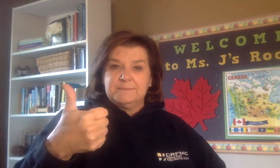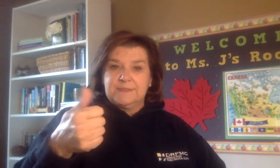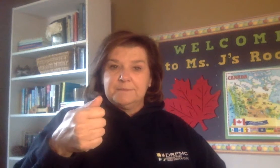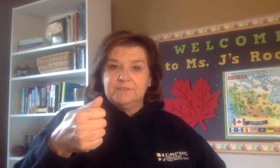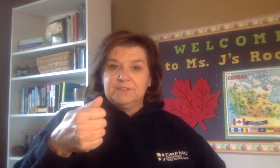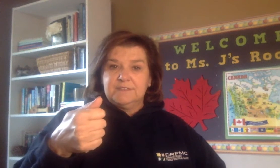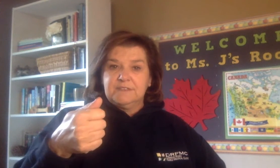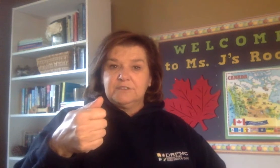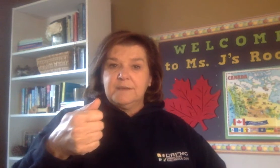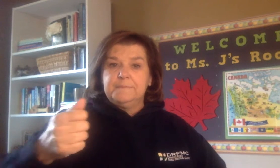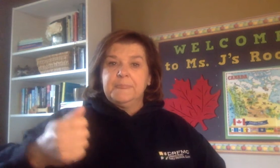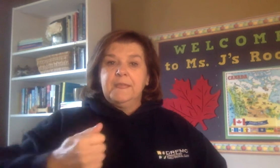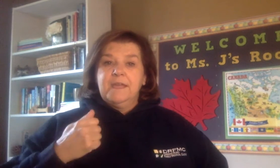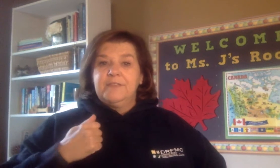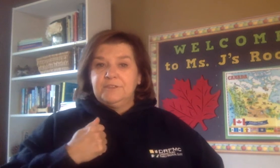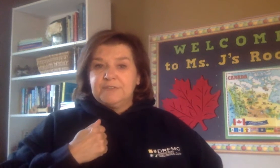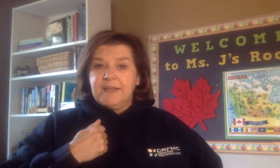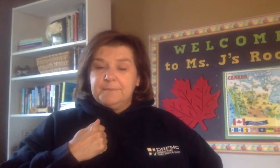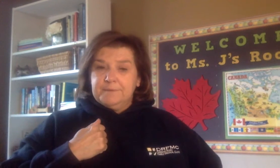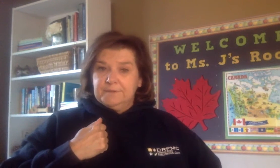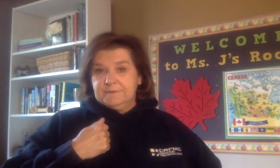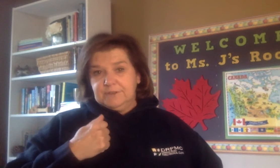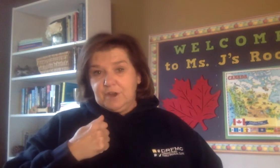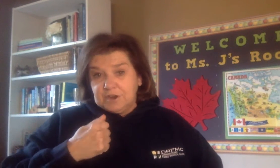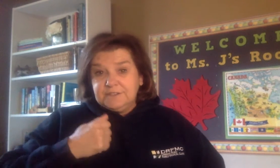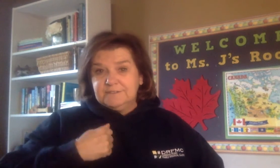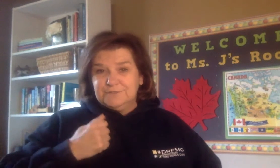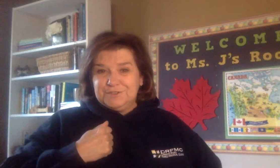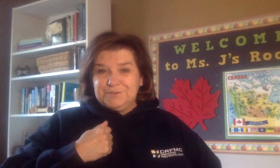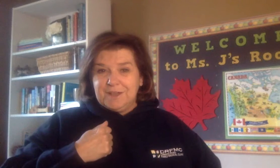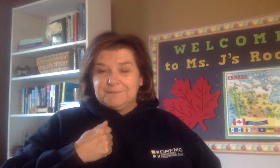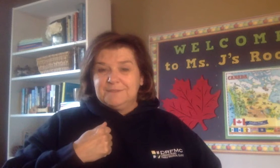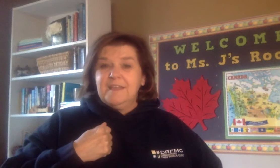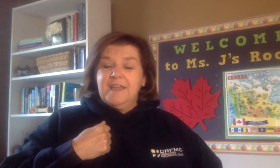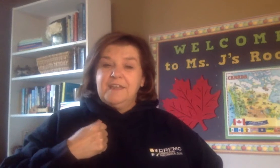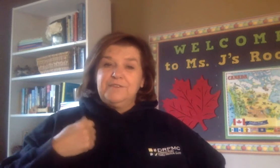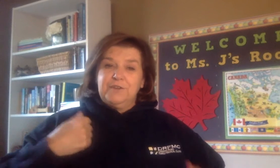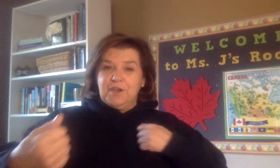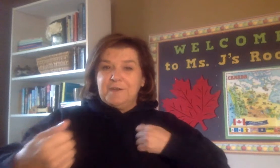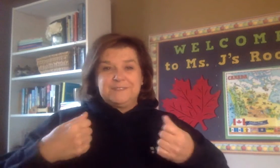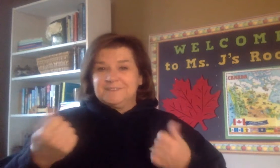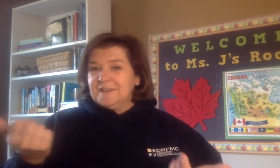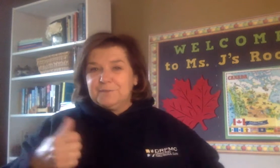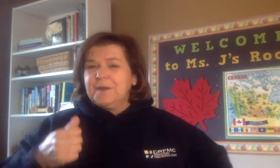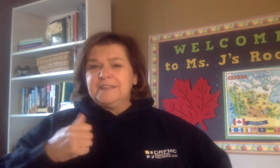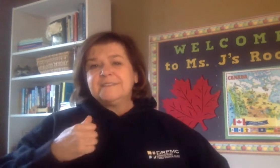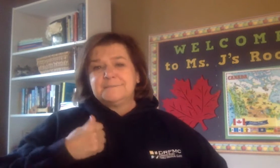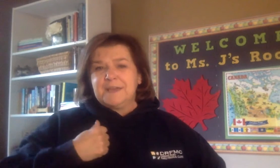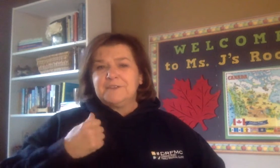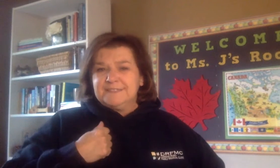up, just sitting on top. And then you tap your heart 2 times. And if you're on the opposite side of your body, it doesn't matter. It's the